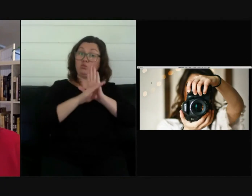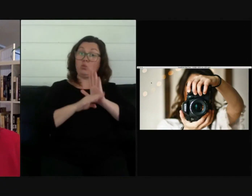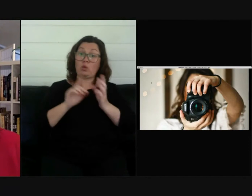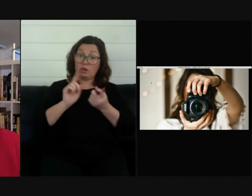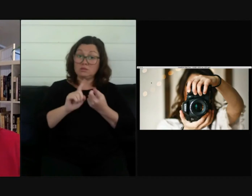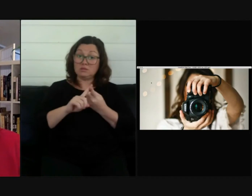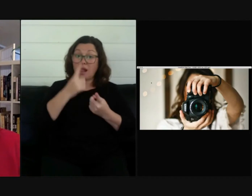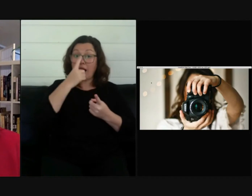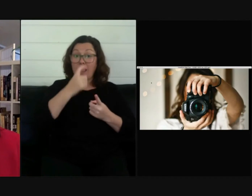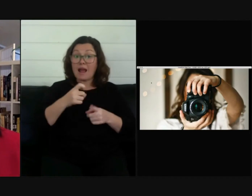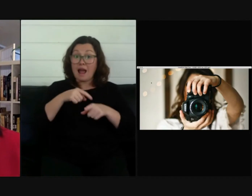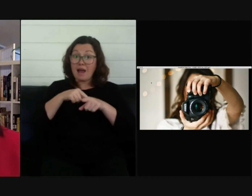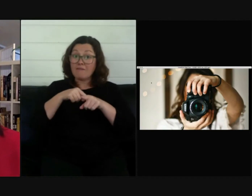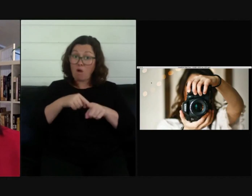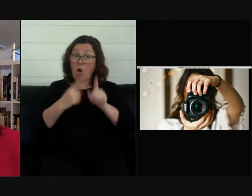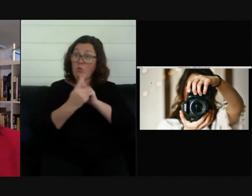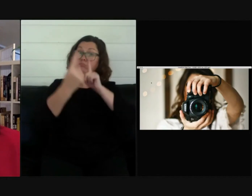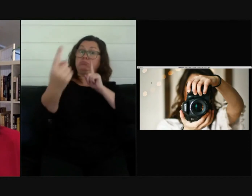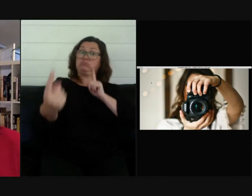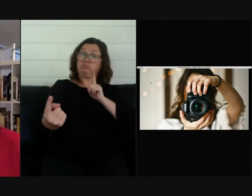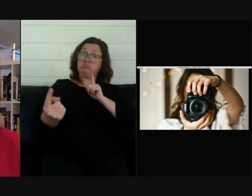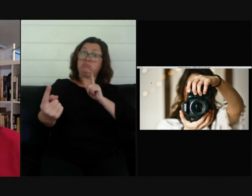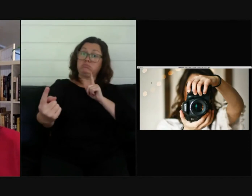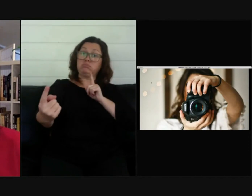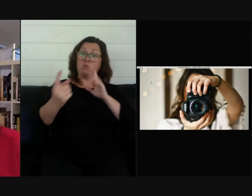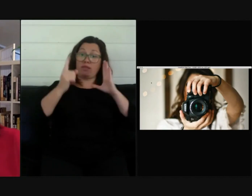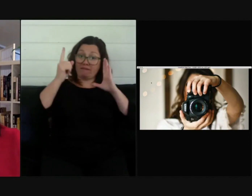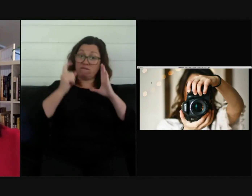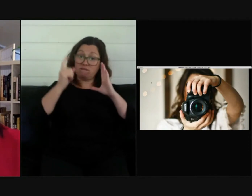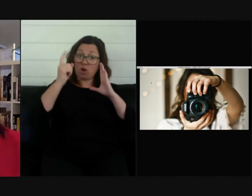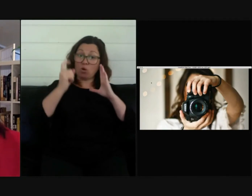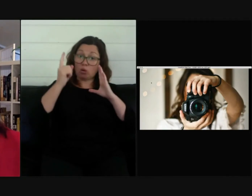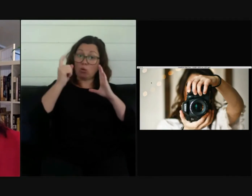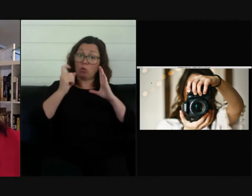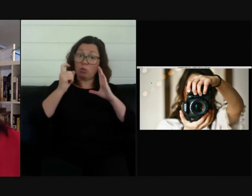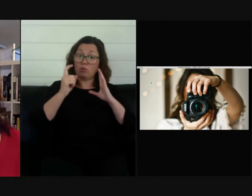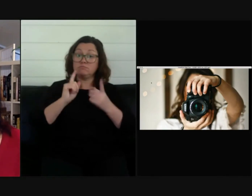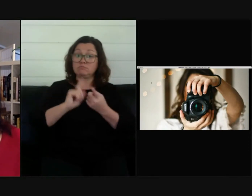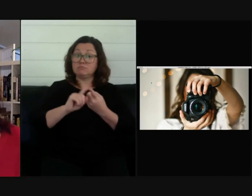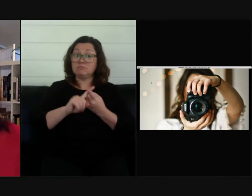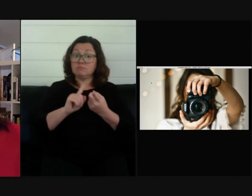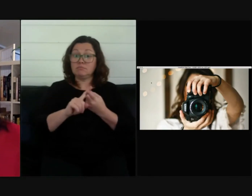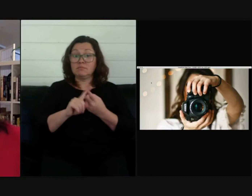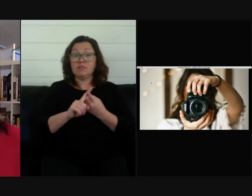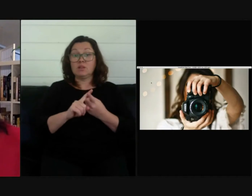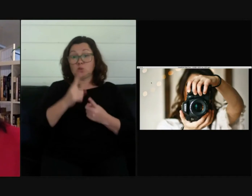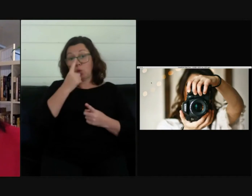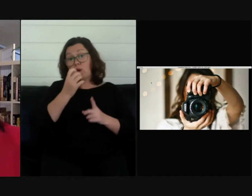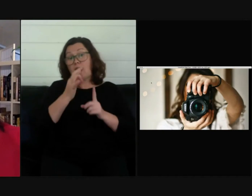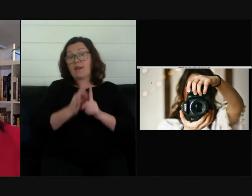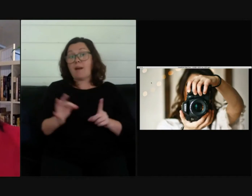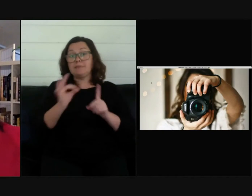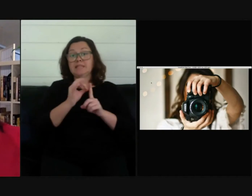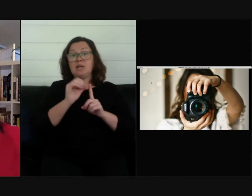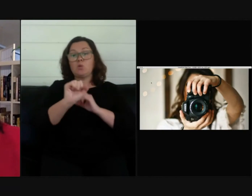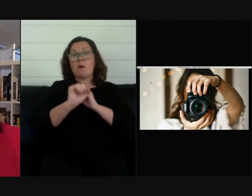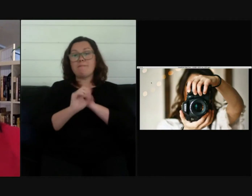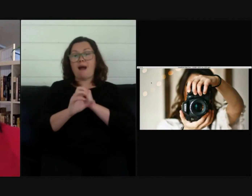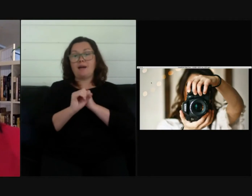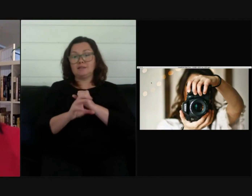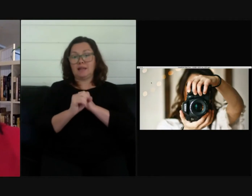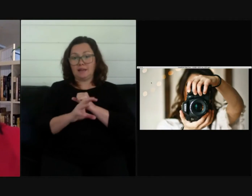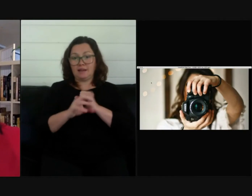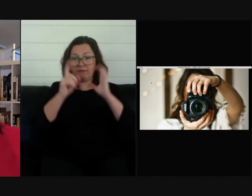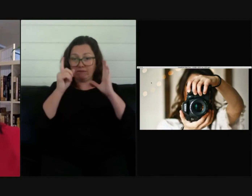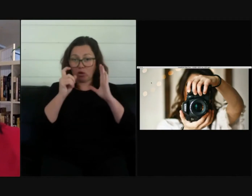taken or updating the photographs that you're using for your marketing. If you need any